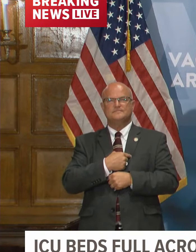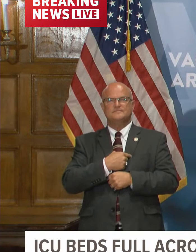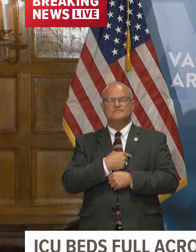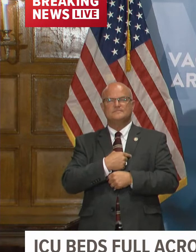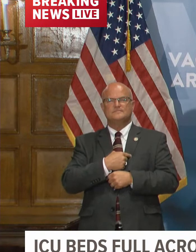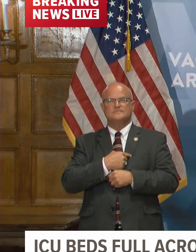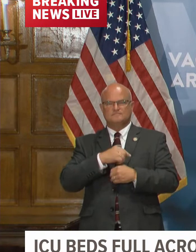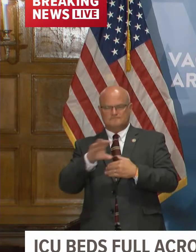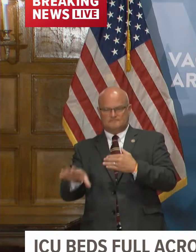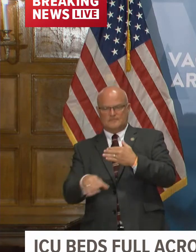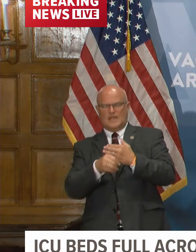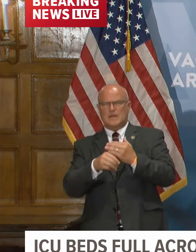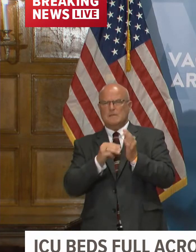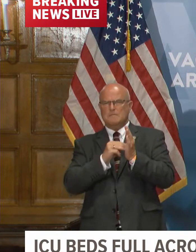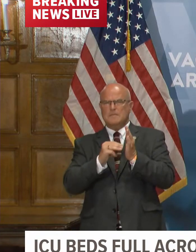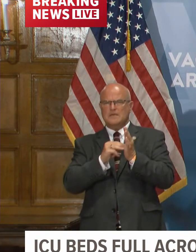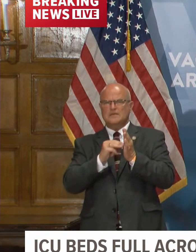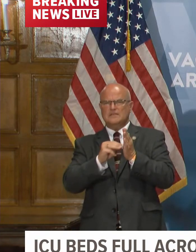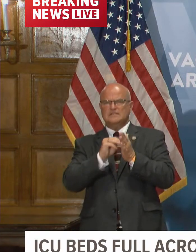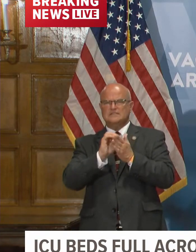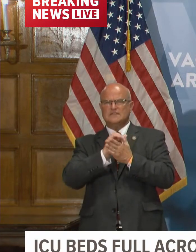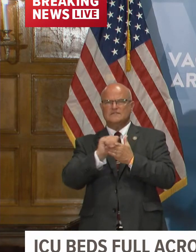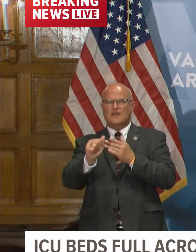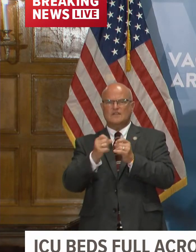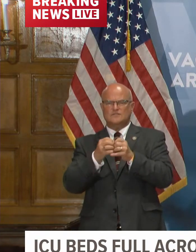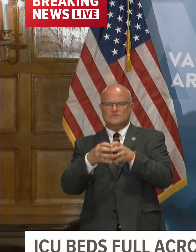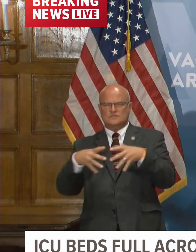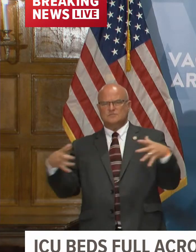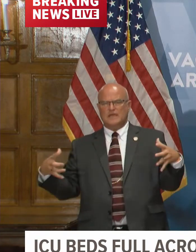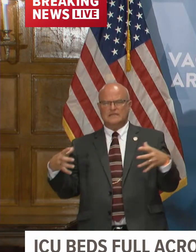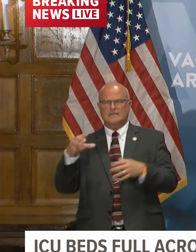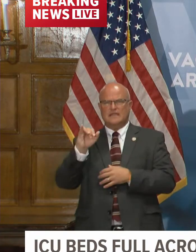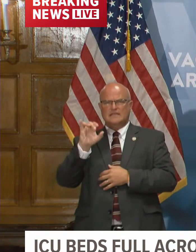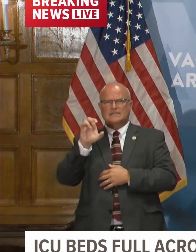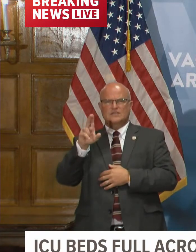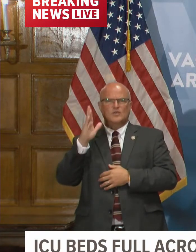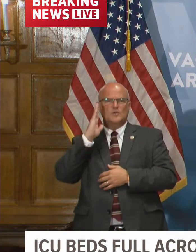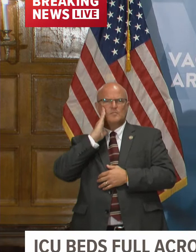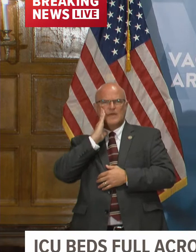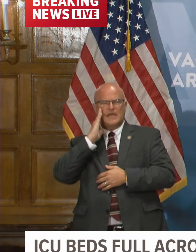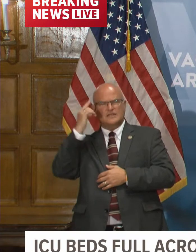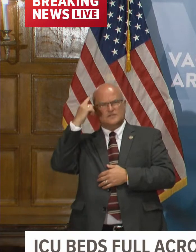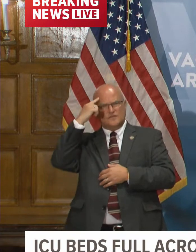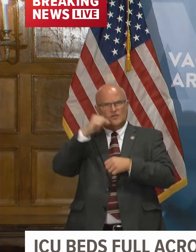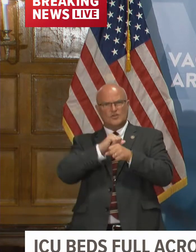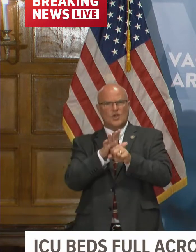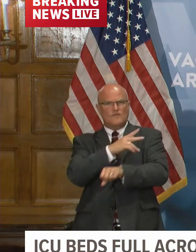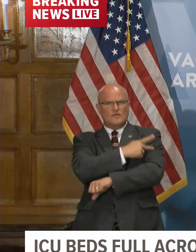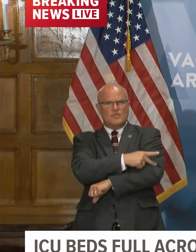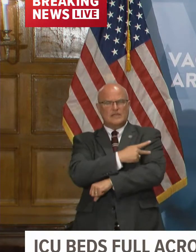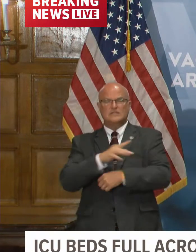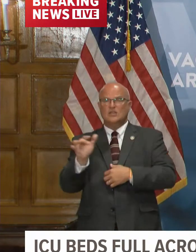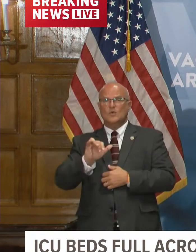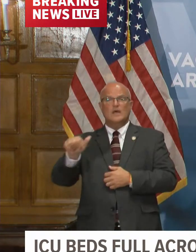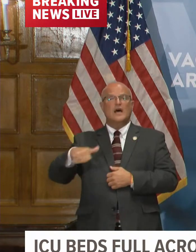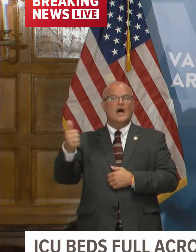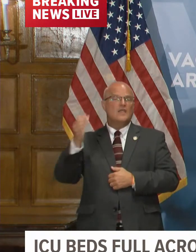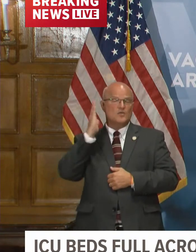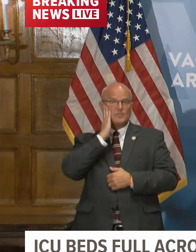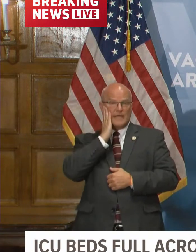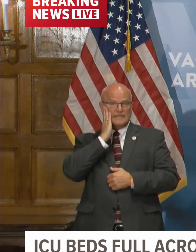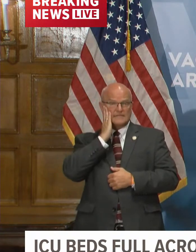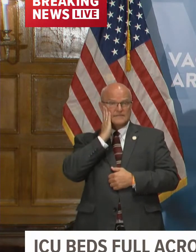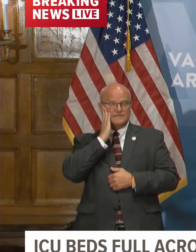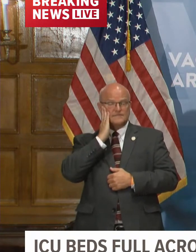put in millions of dollars in expanding ICU bed space for COVID patients, as well as other bed